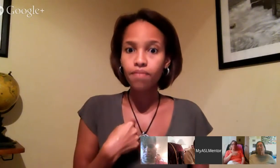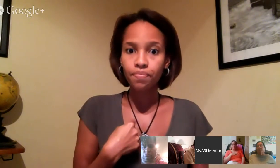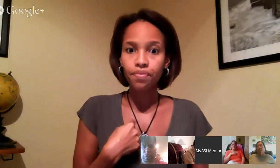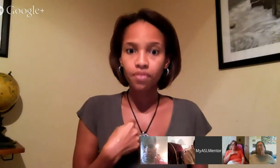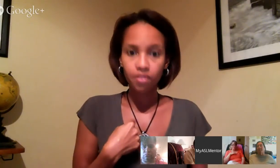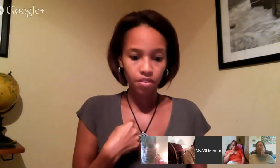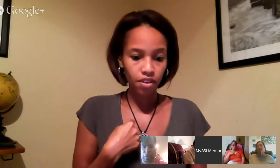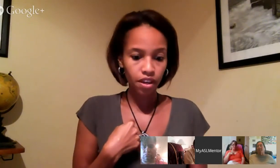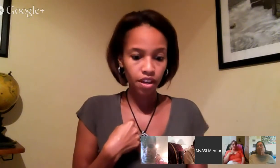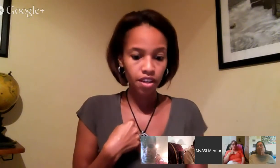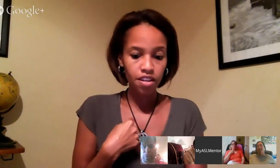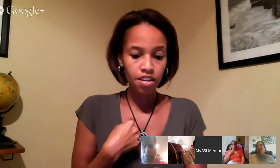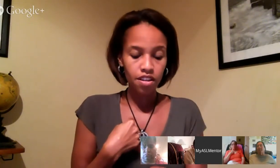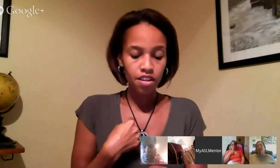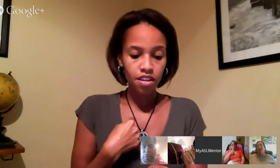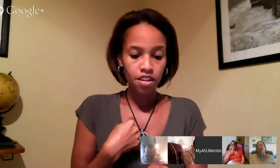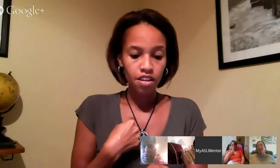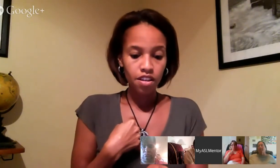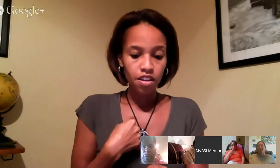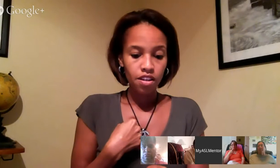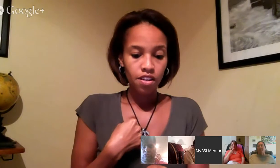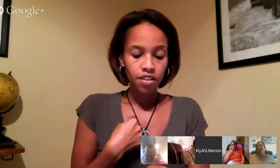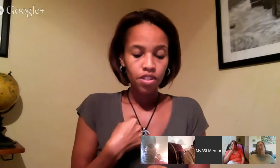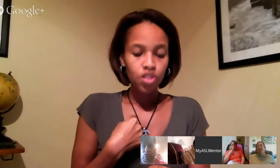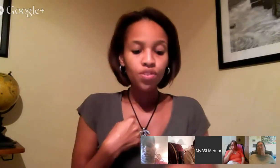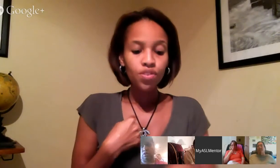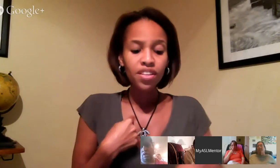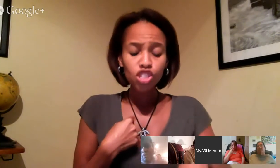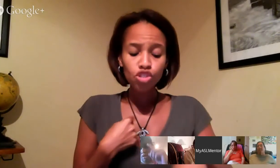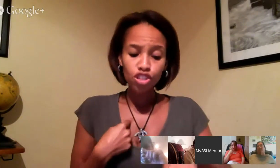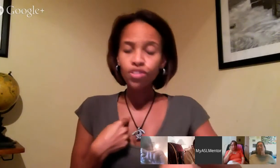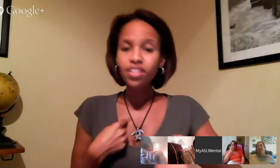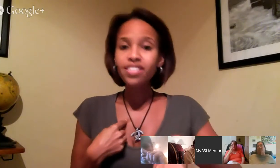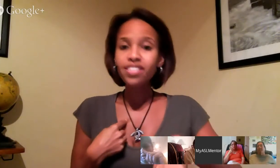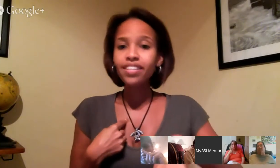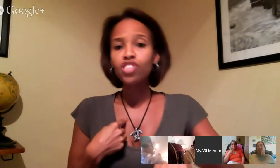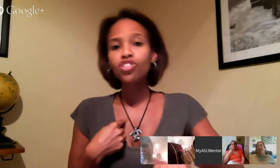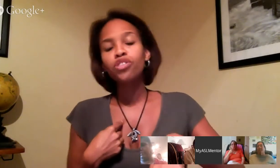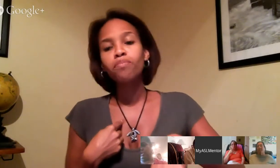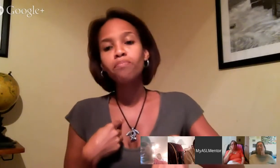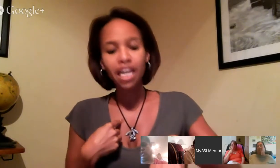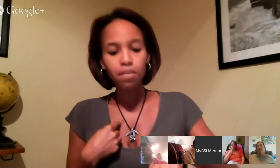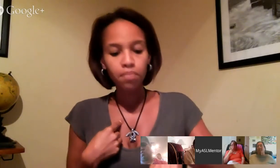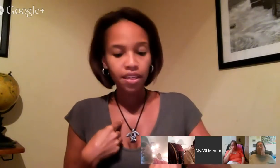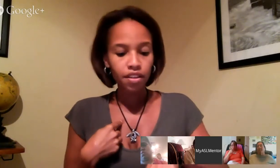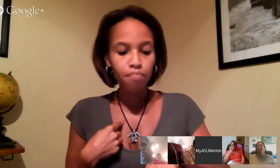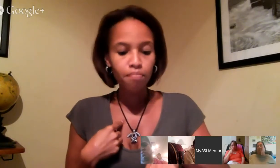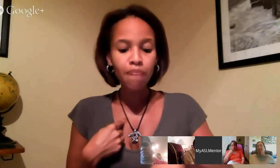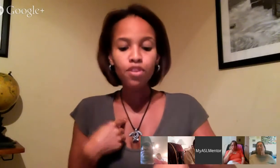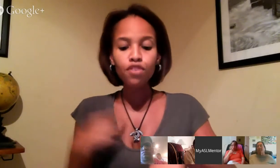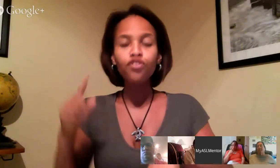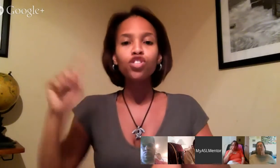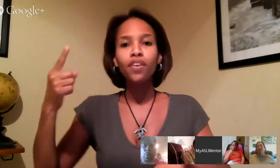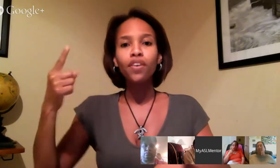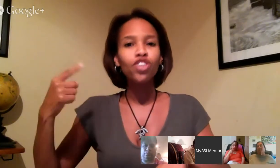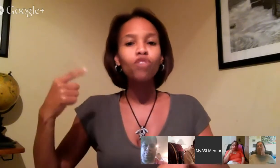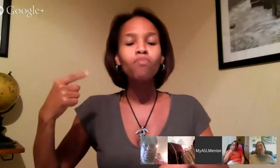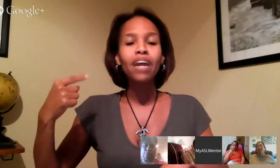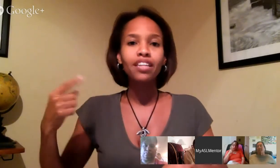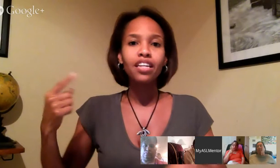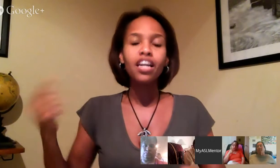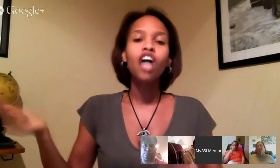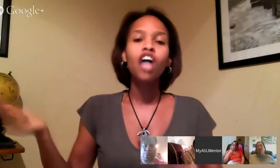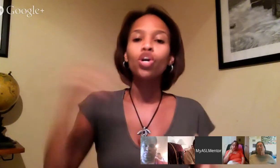Okay. Okay. So this structure, this sentence structure might be the first one that you